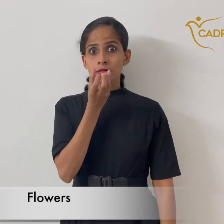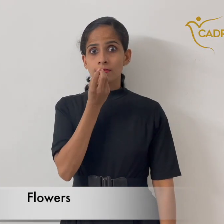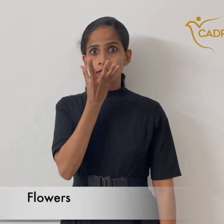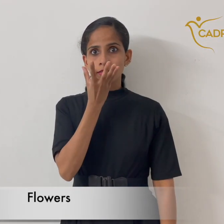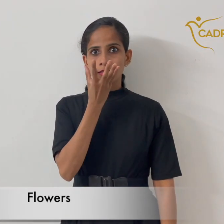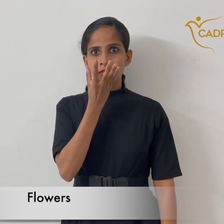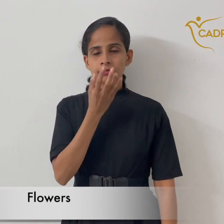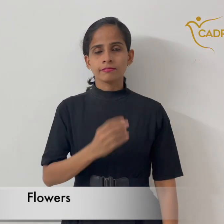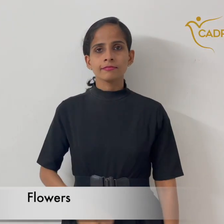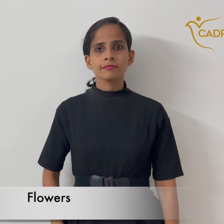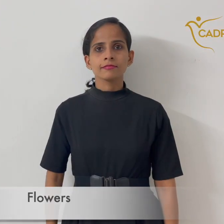Flowers.